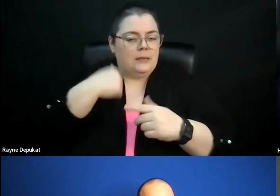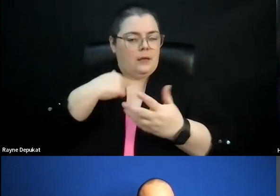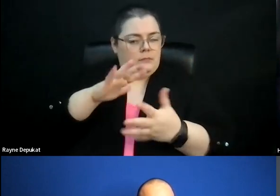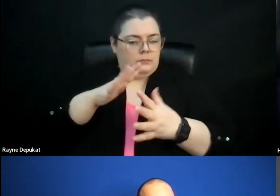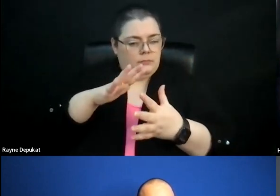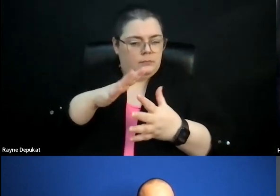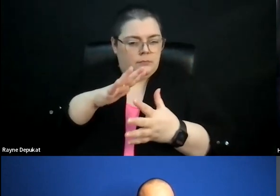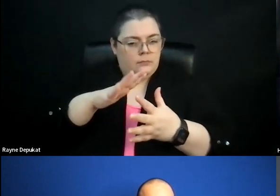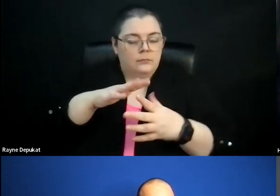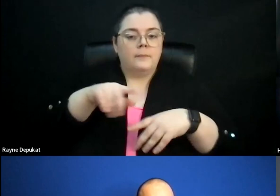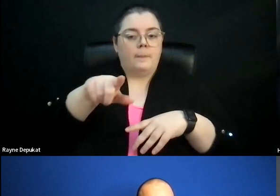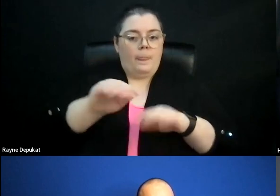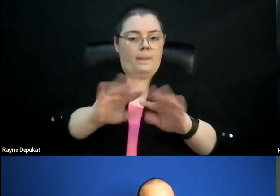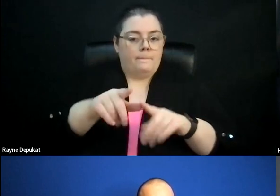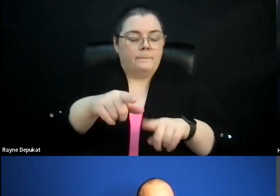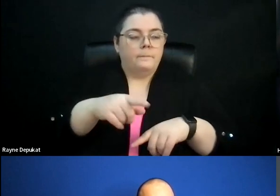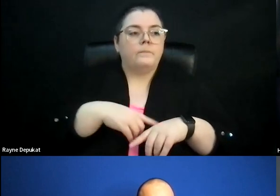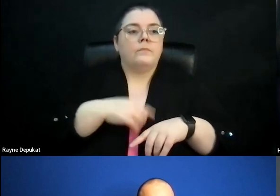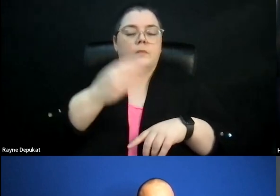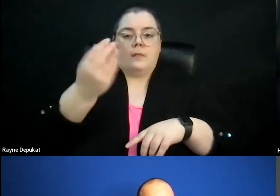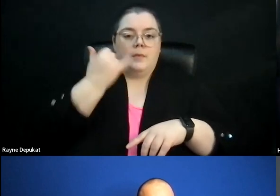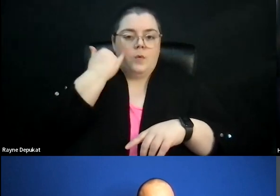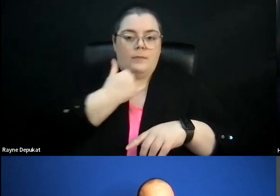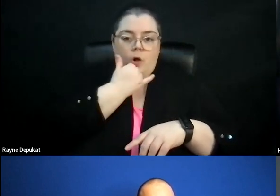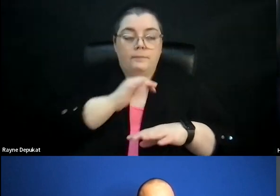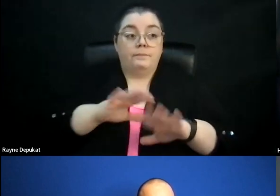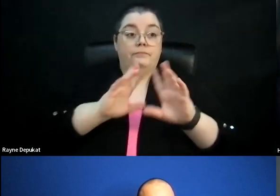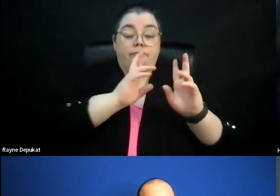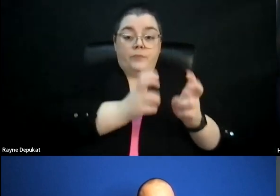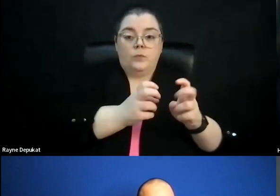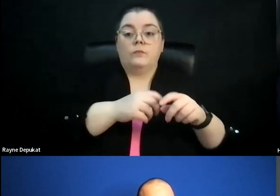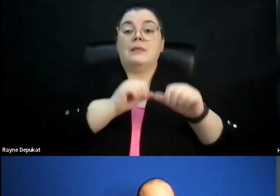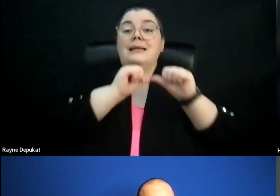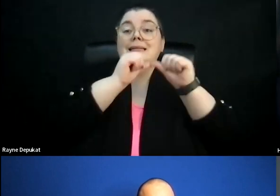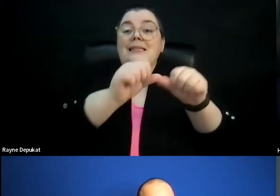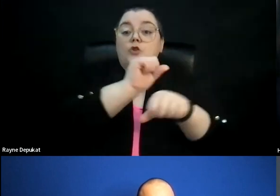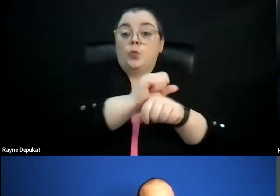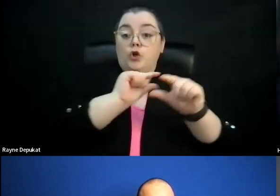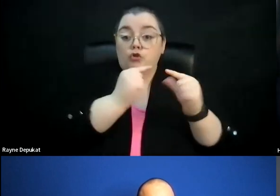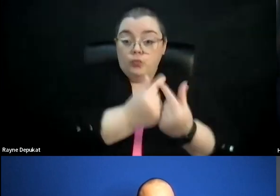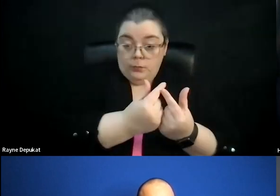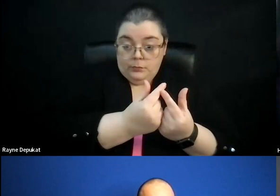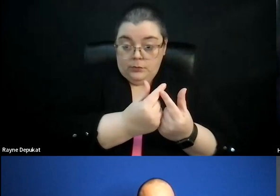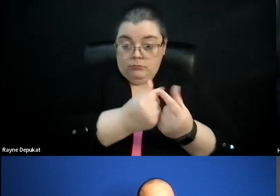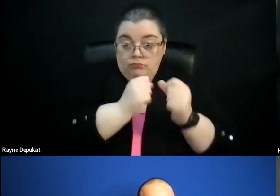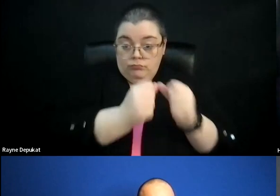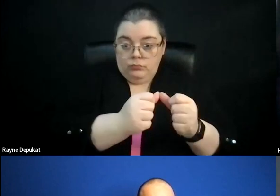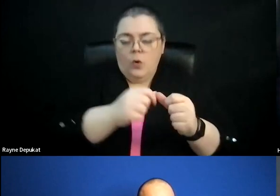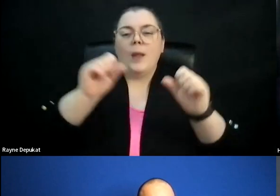I want to clarify what you said, Amy, because I was a little unclear. So let me know if I understood you wrong. You want to continue with the work